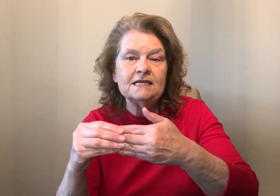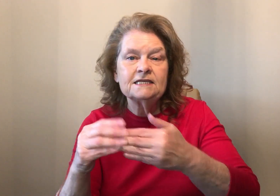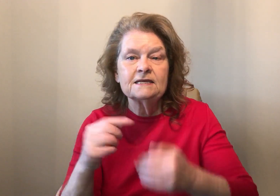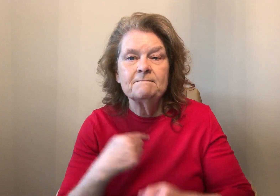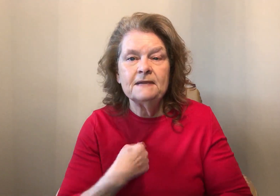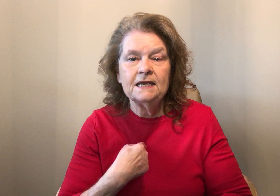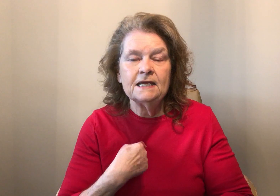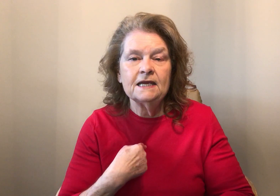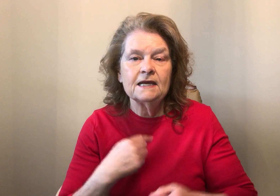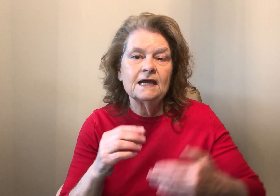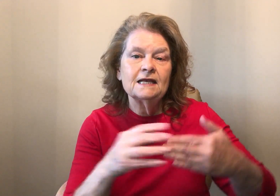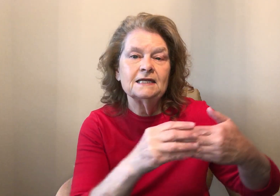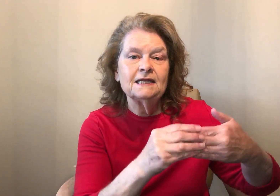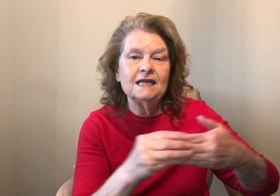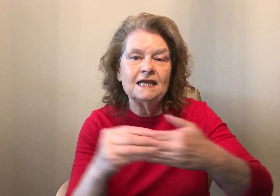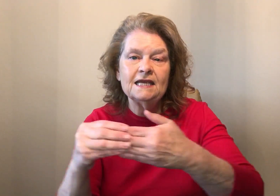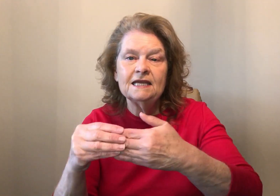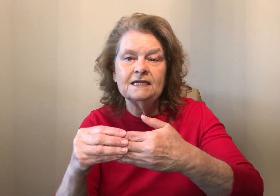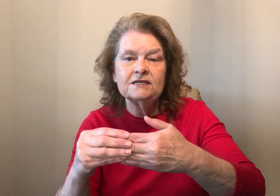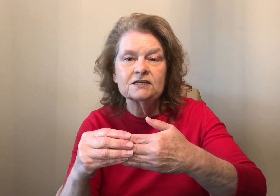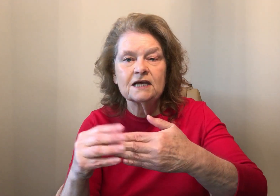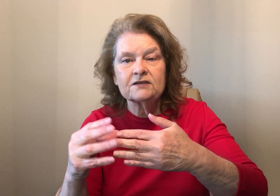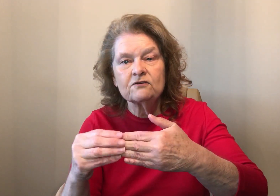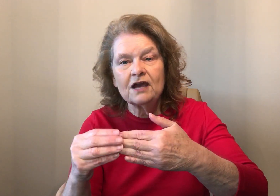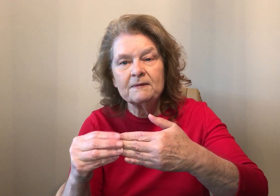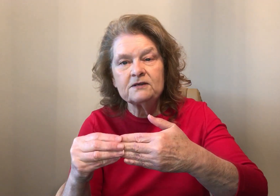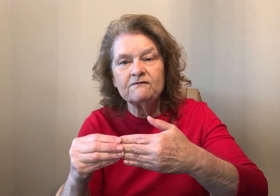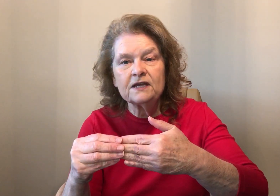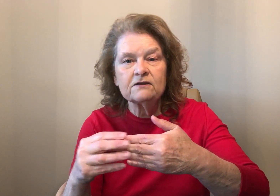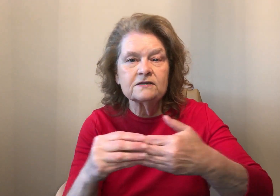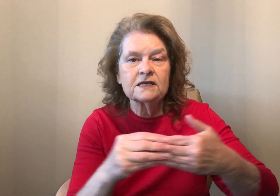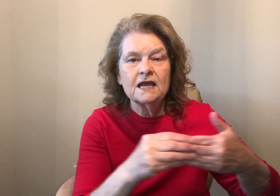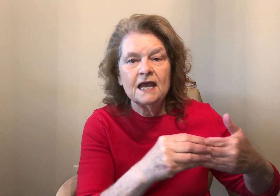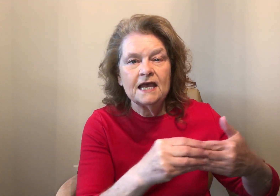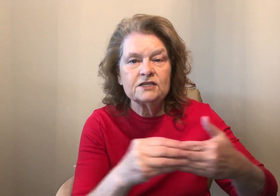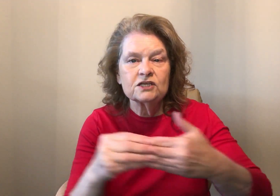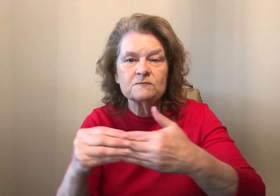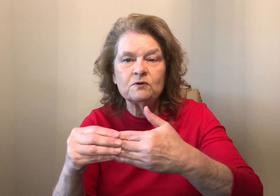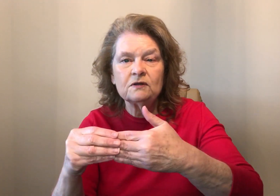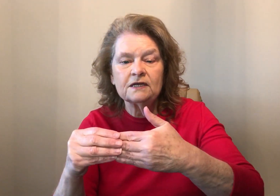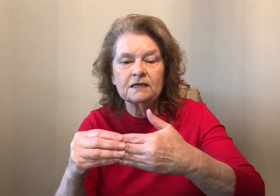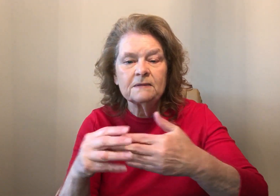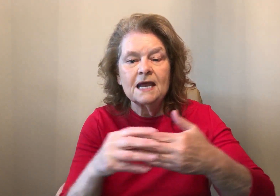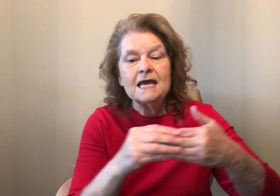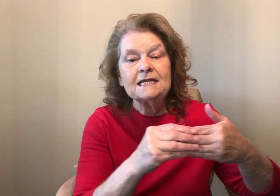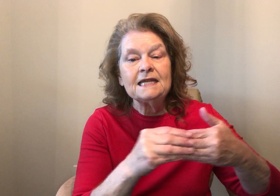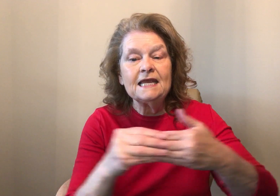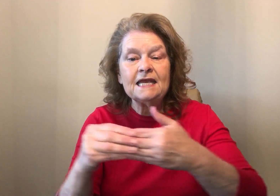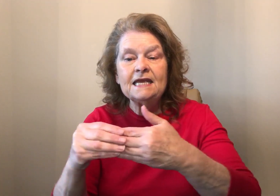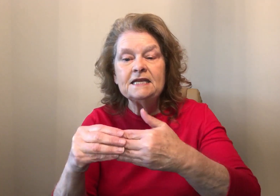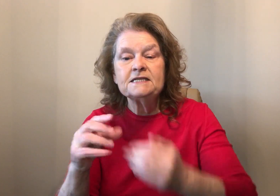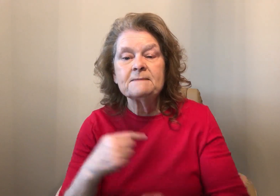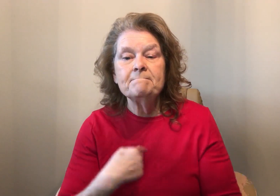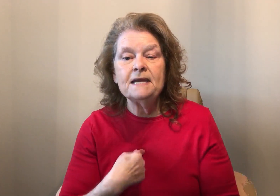leads me. Lead. It's just like you're grabbing your fingers and just pulling them. Leads